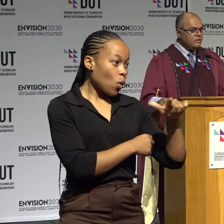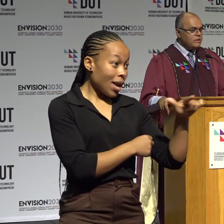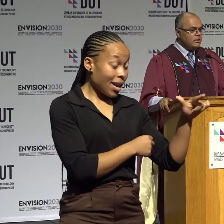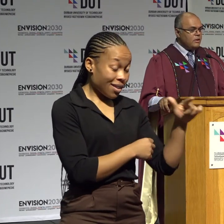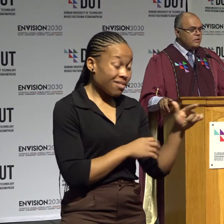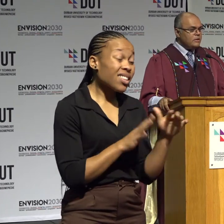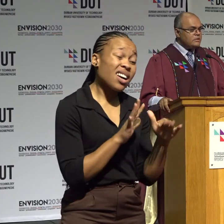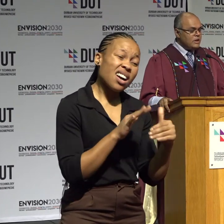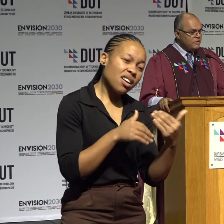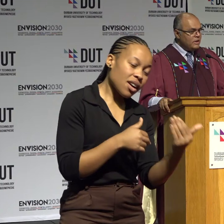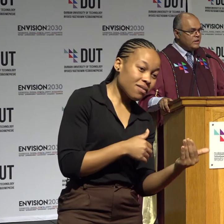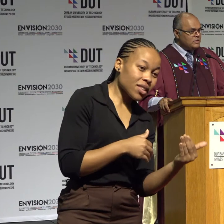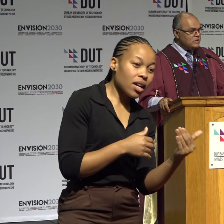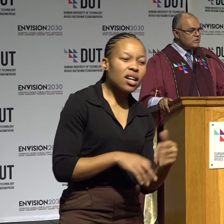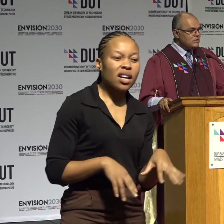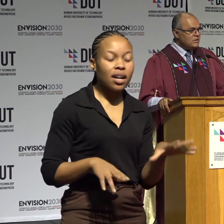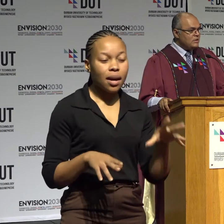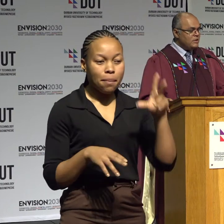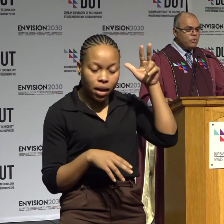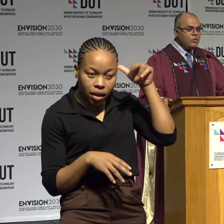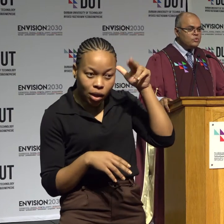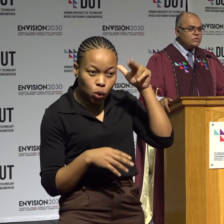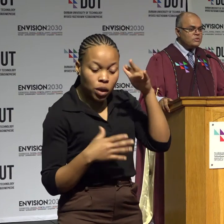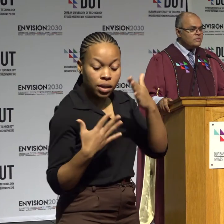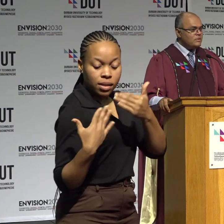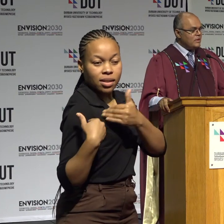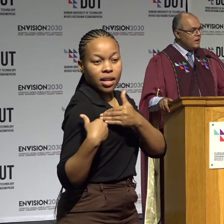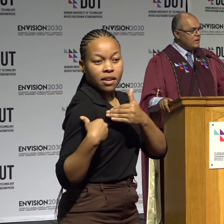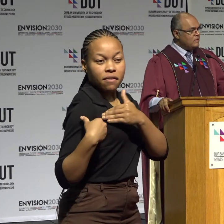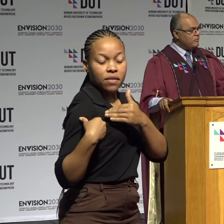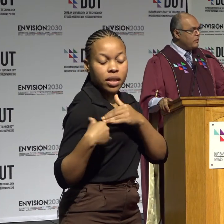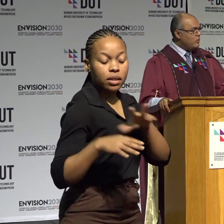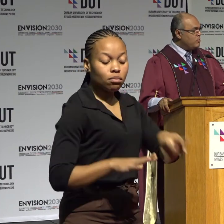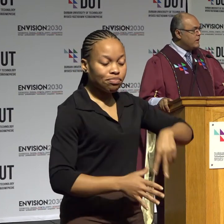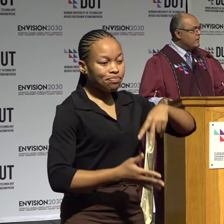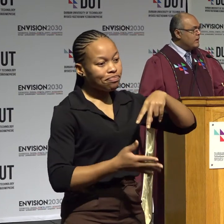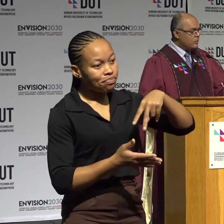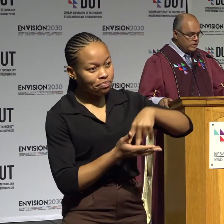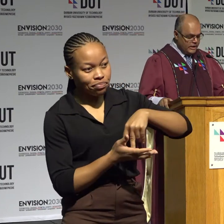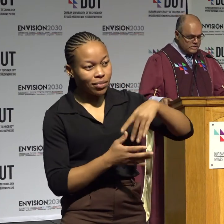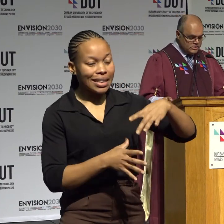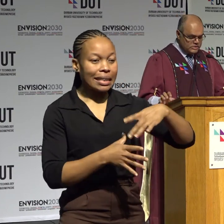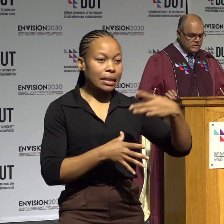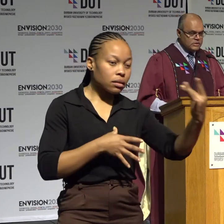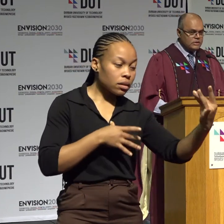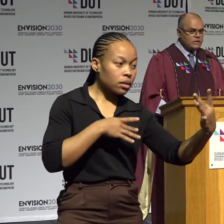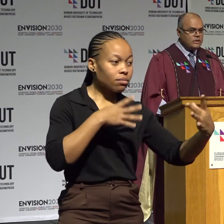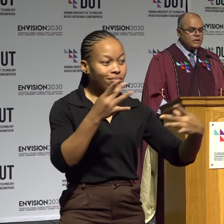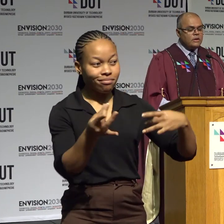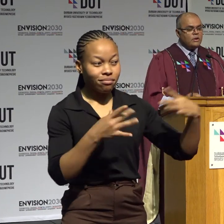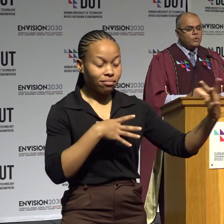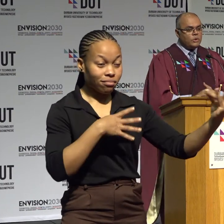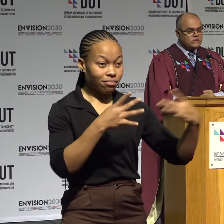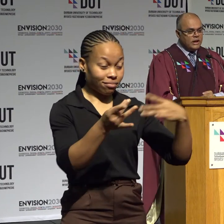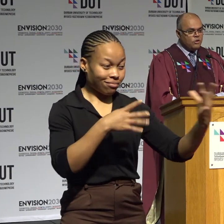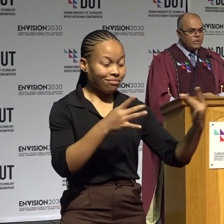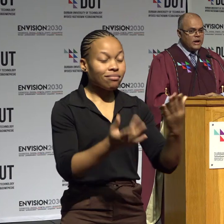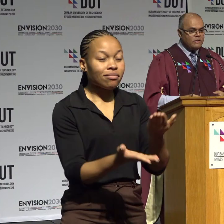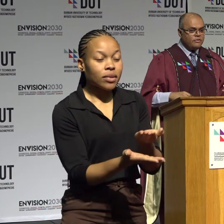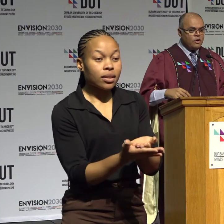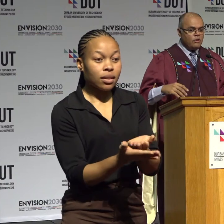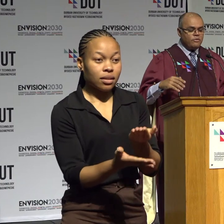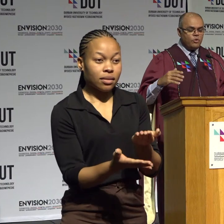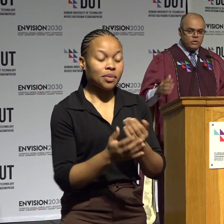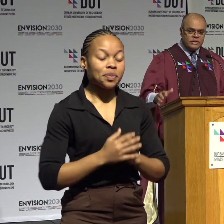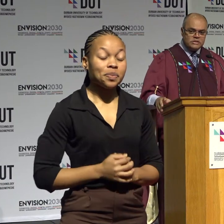then safely exit their rows and followed by our guests. Once again, on